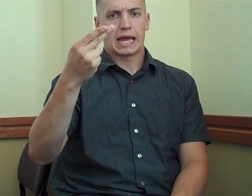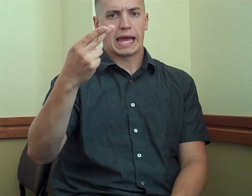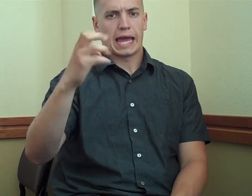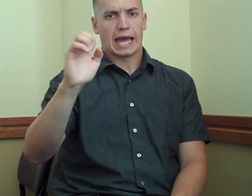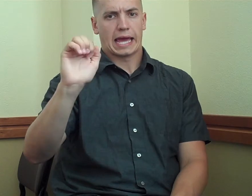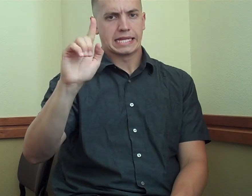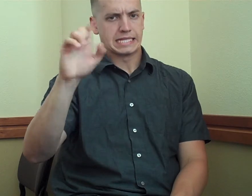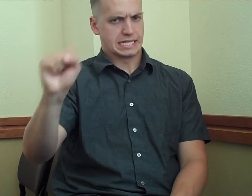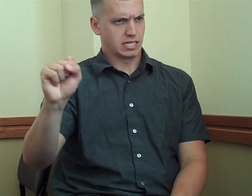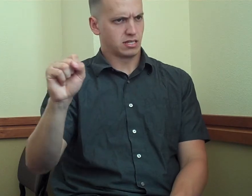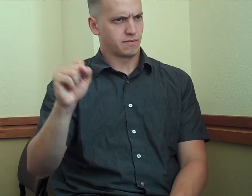Maybe.